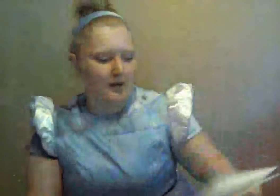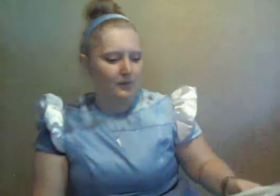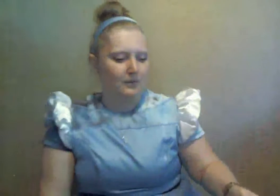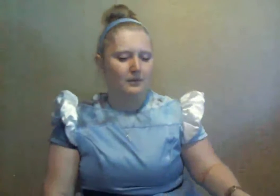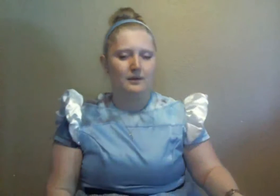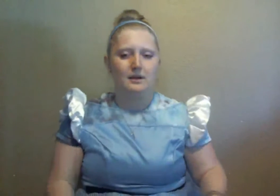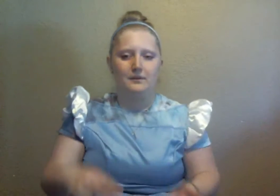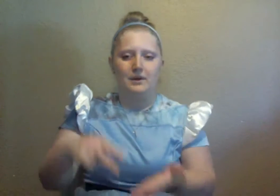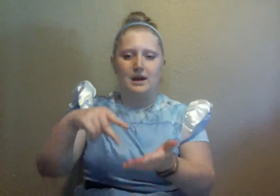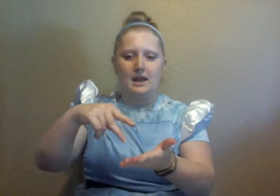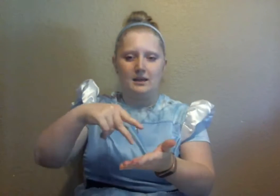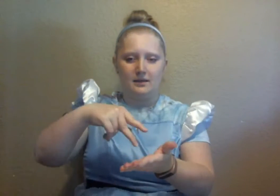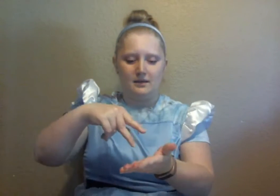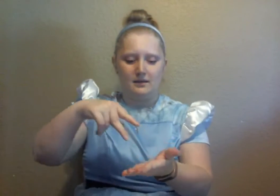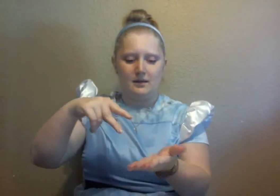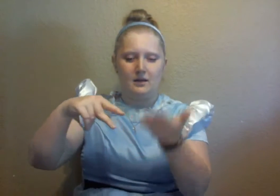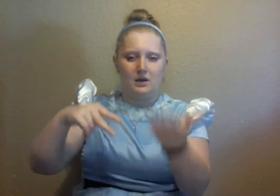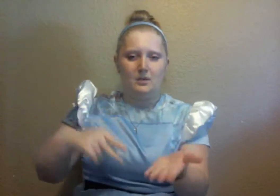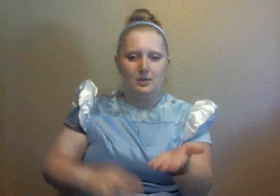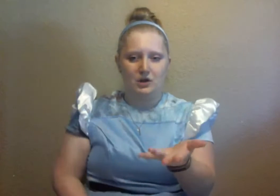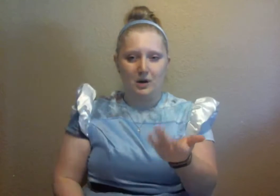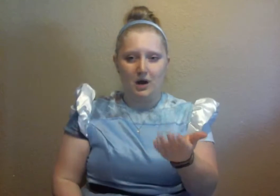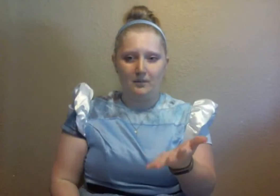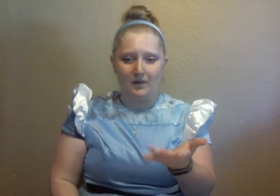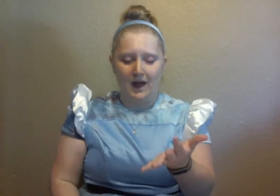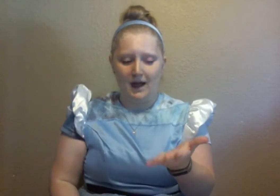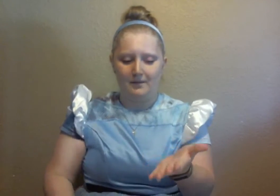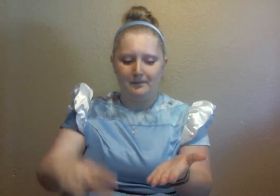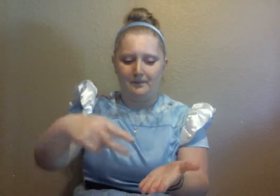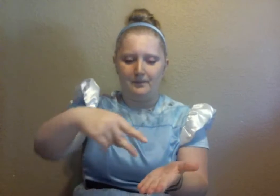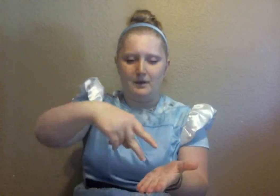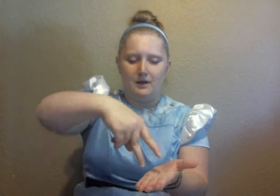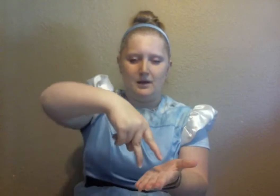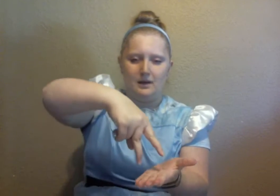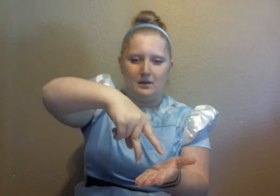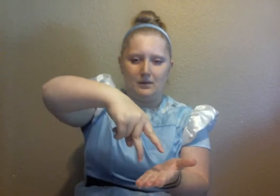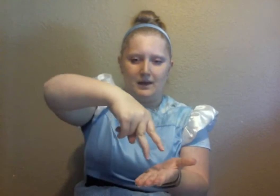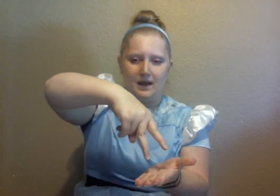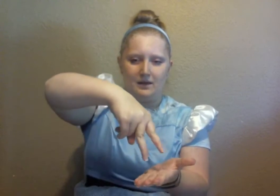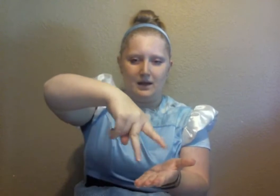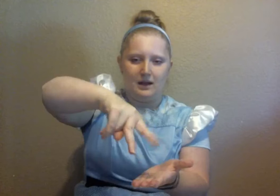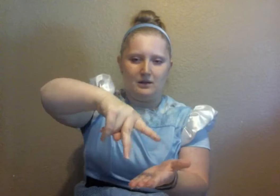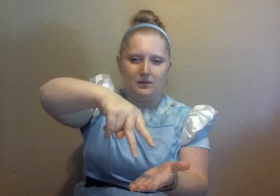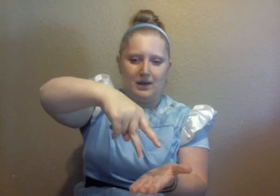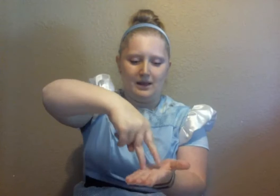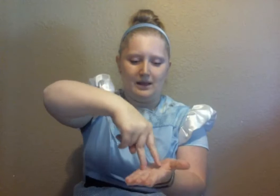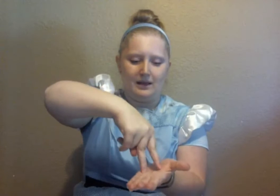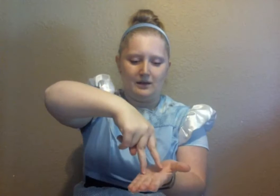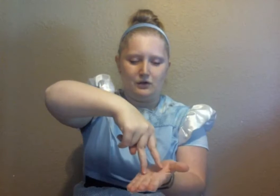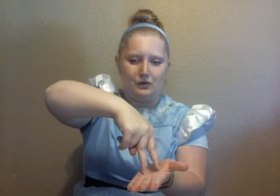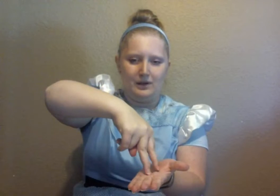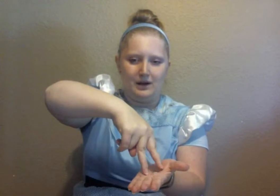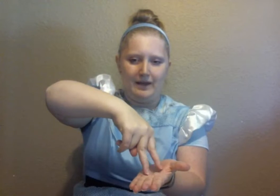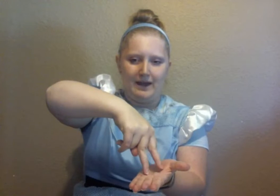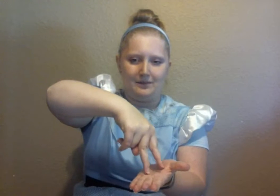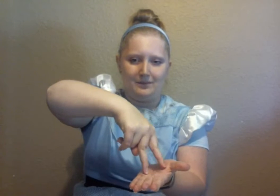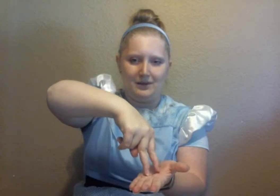So, for dance, you put your palm flat. Then with the other hand, you make like two little legs with your